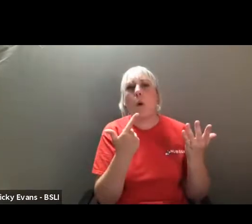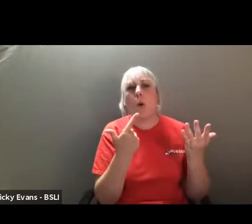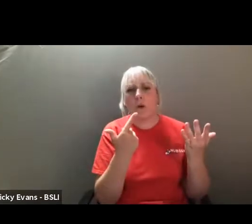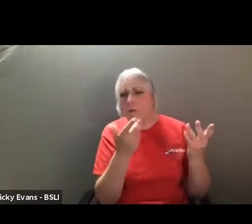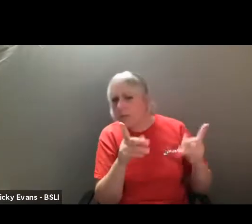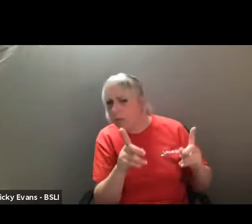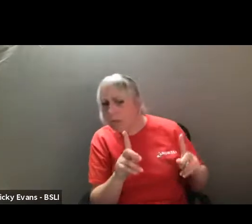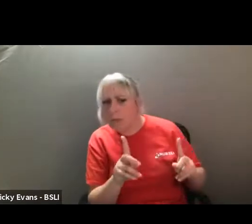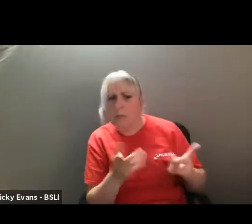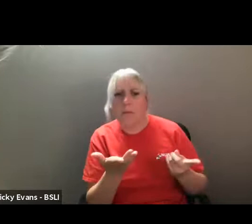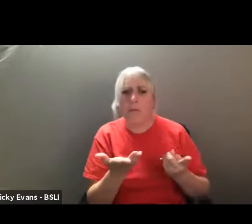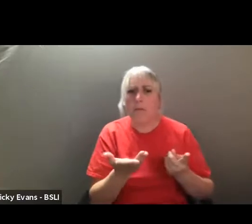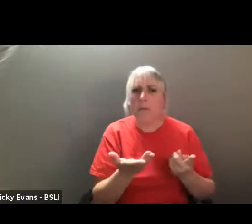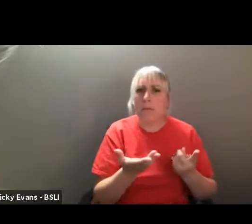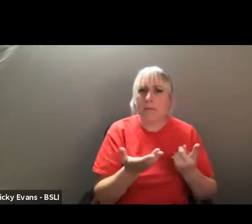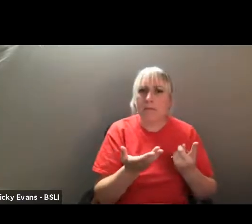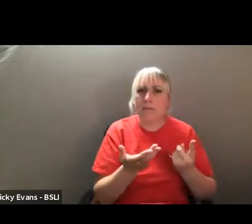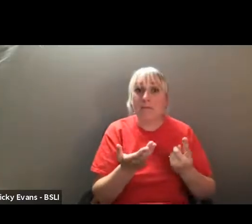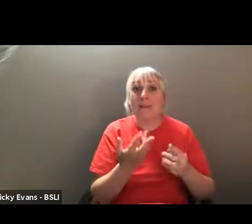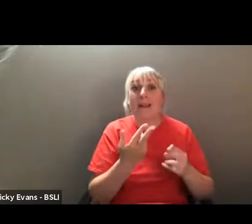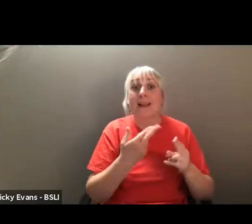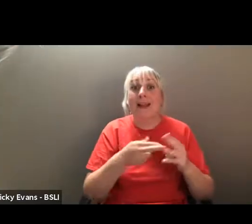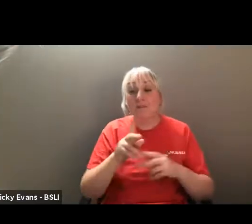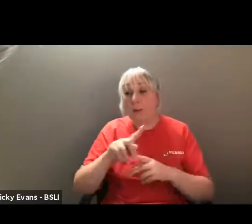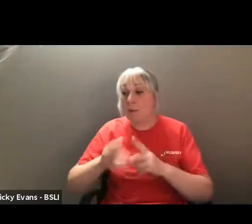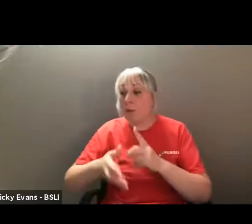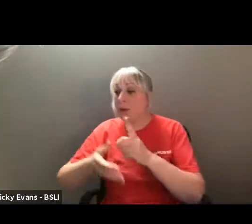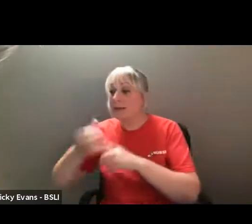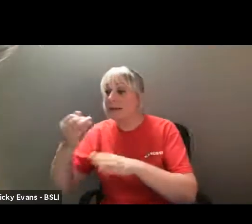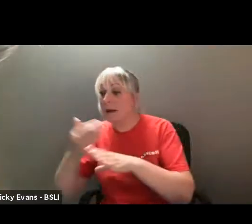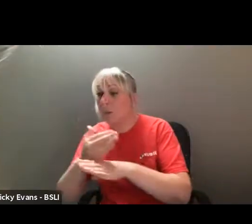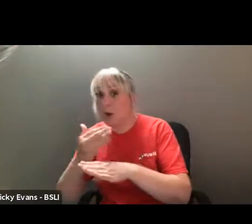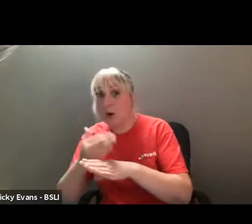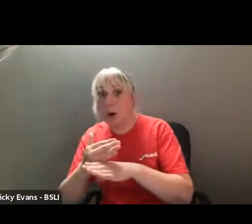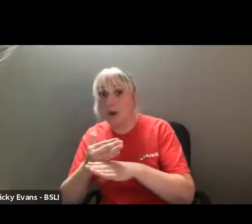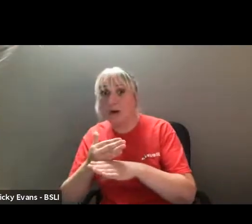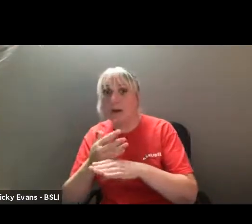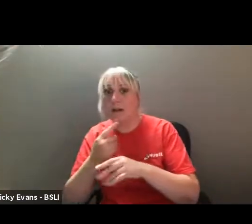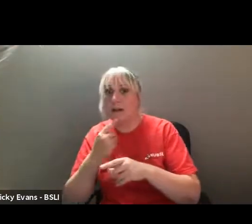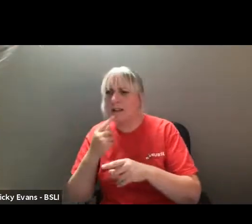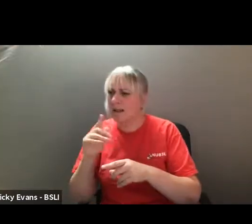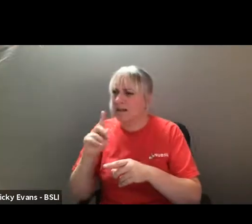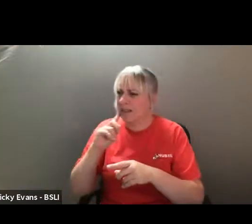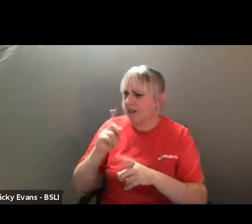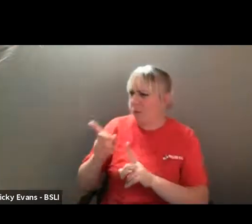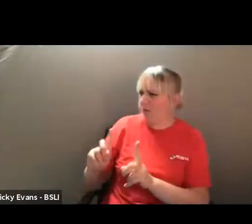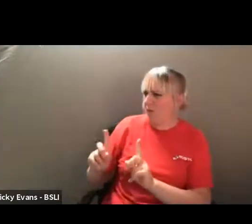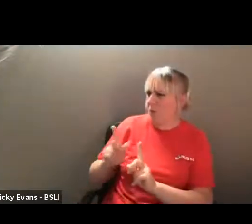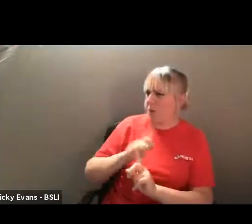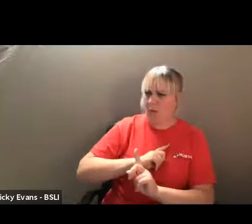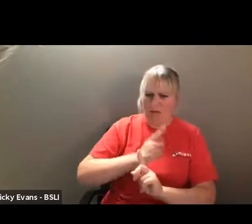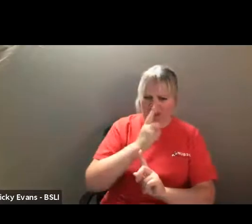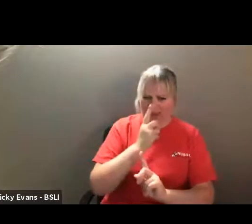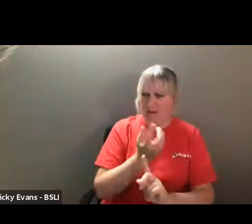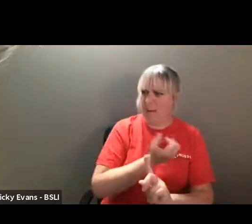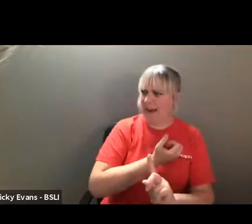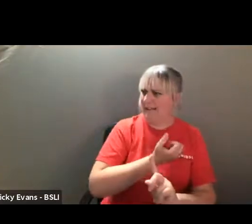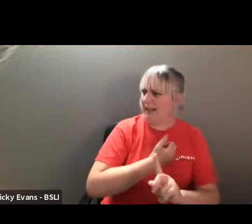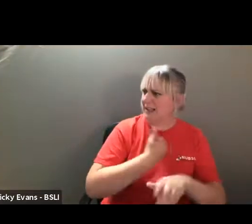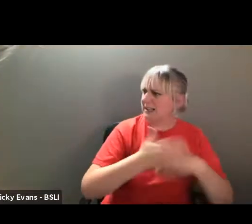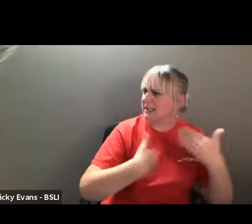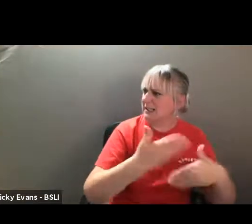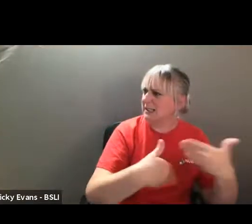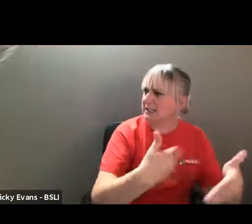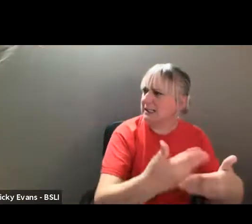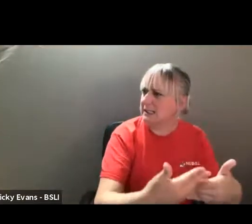lose benefits when you take up work, how much of that is keeping people out of the workforce? Which is something that basic income